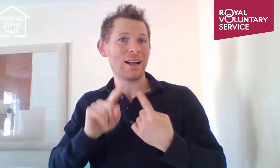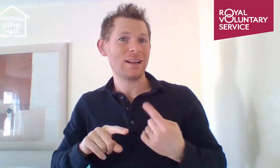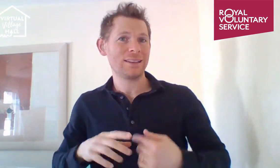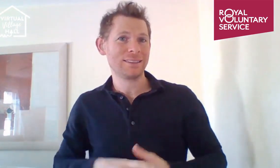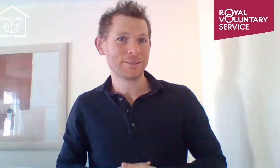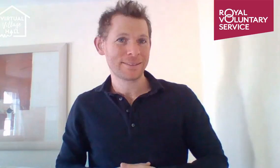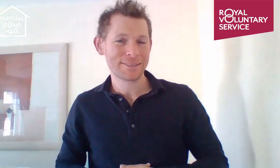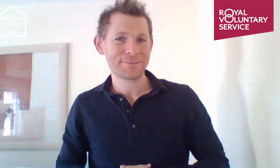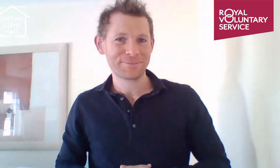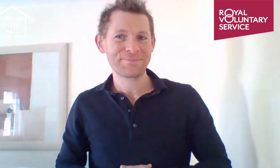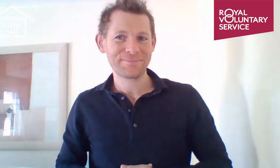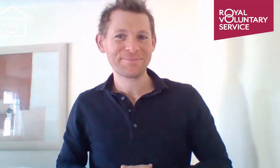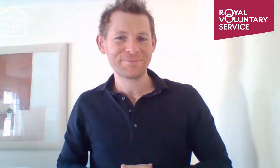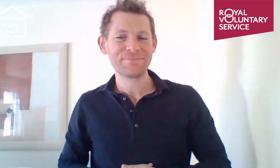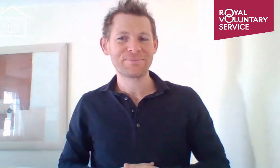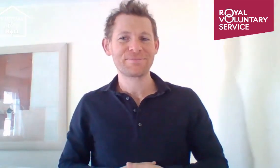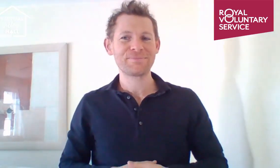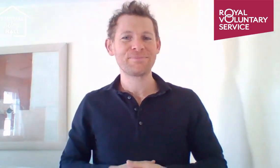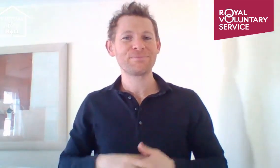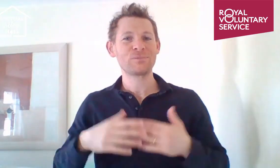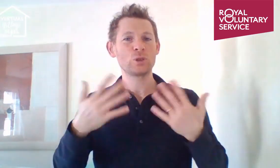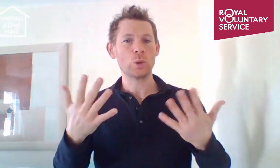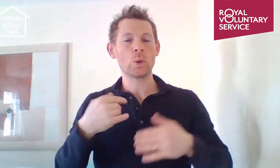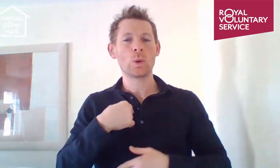in the comments, and I'll keep an eye on them and I'll reply as we go.